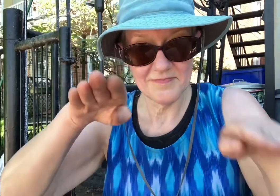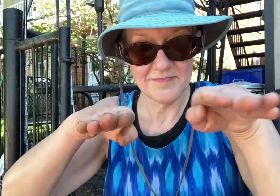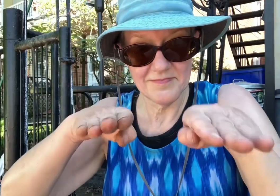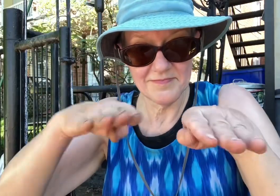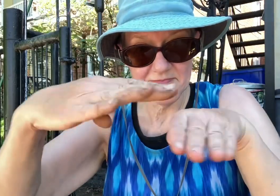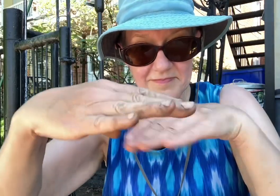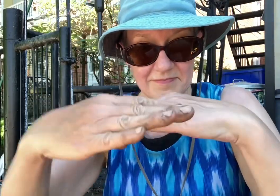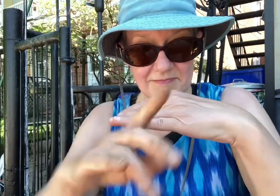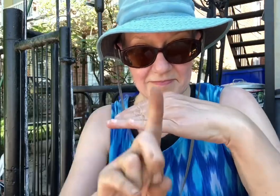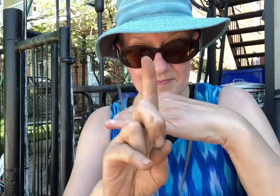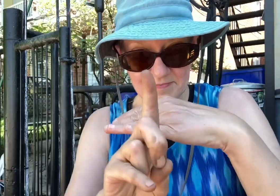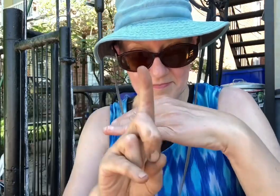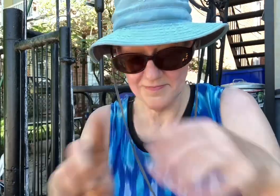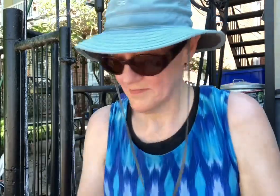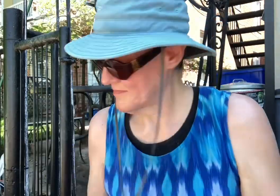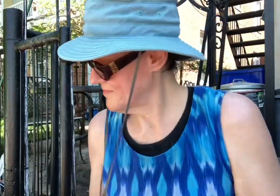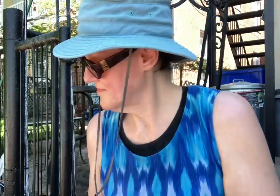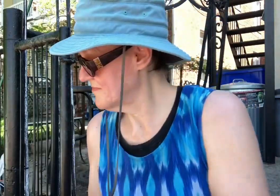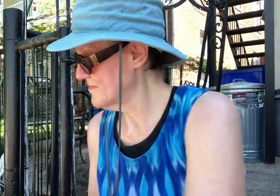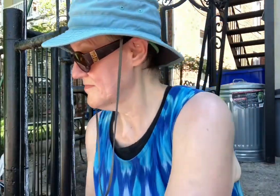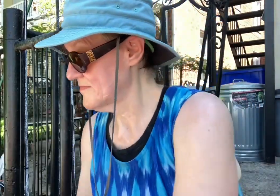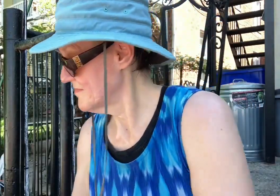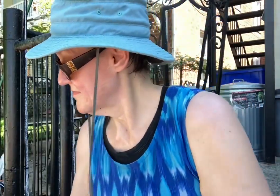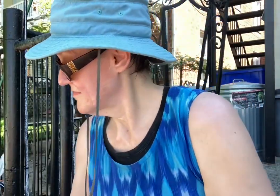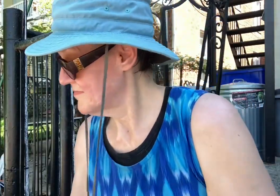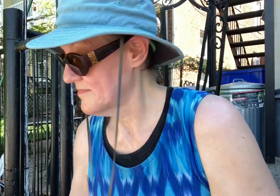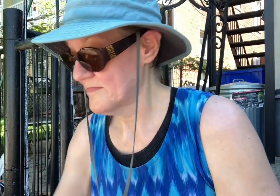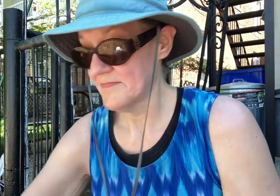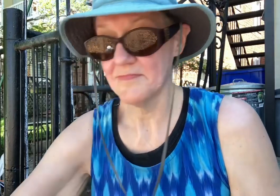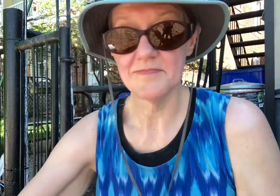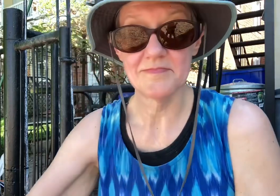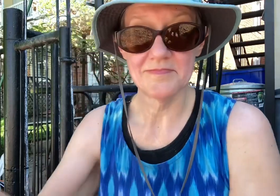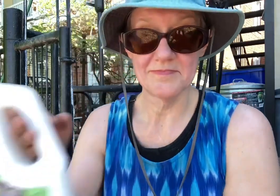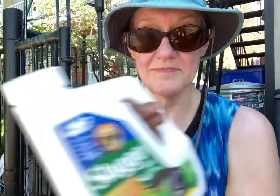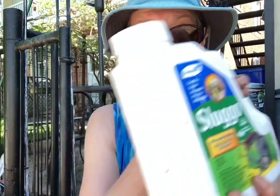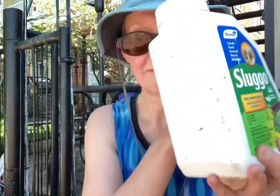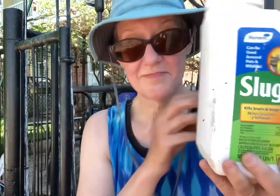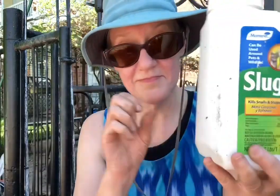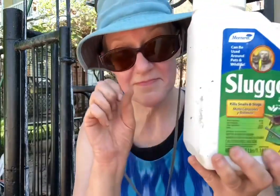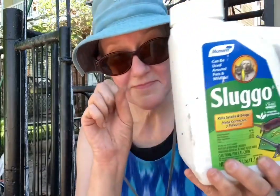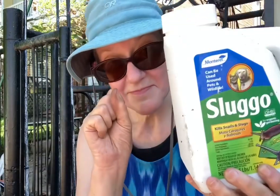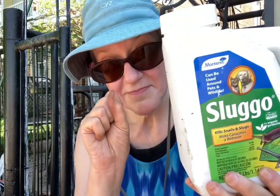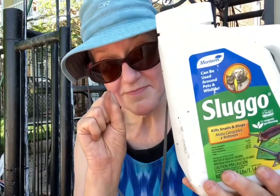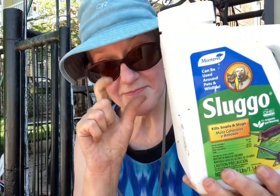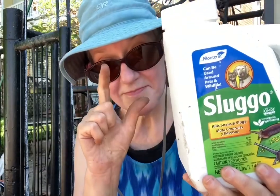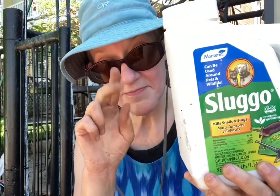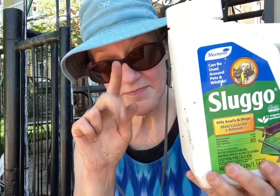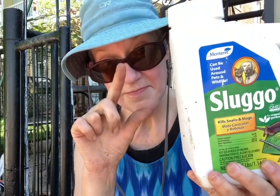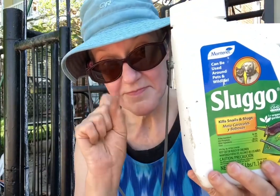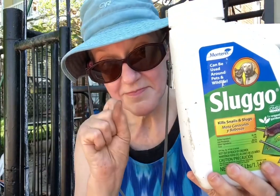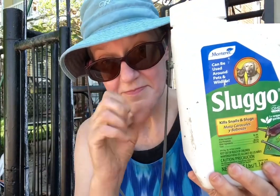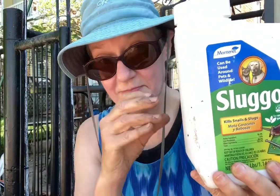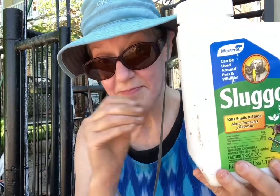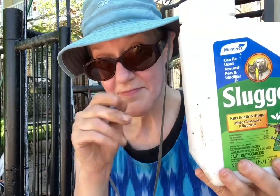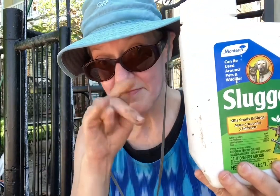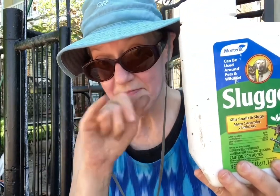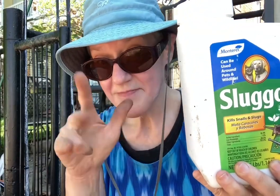4 sides, then secure it with a landscape pin. Then I need to protect it from slugs and